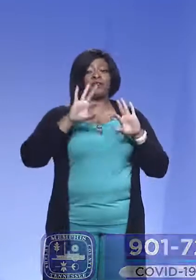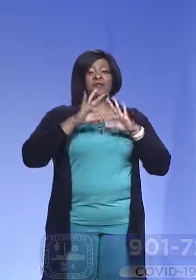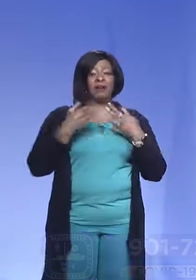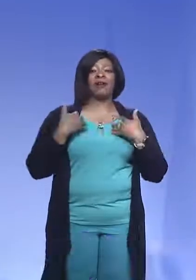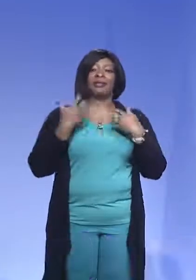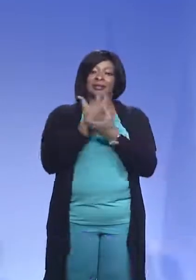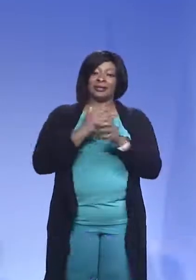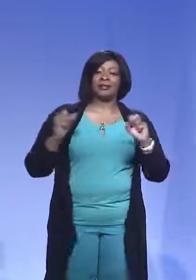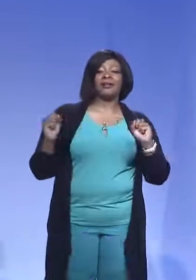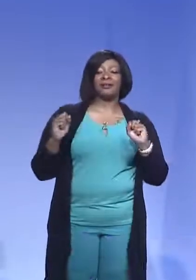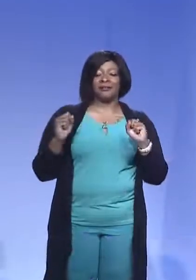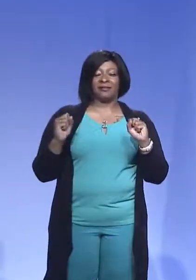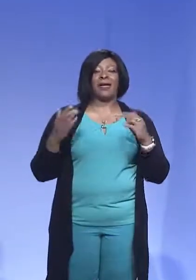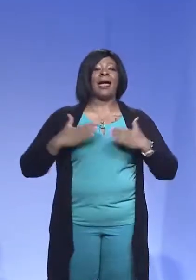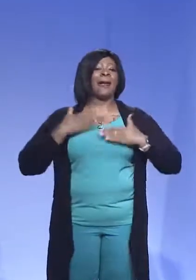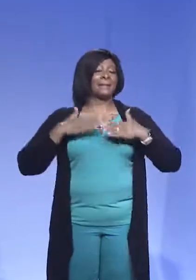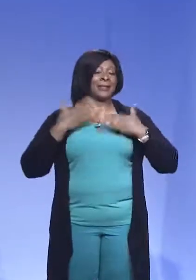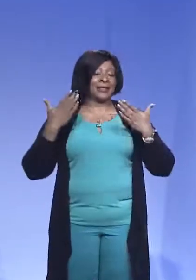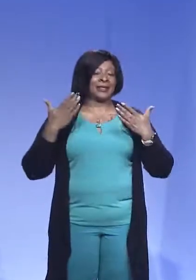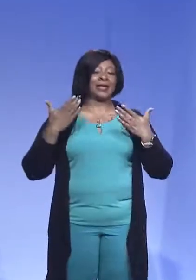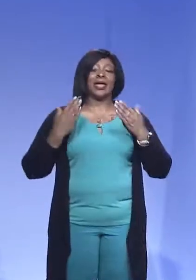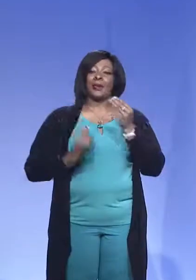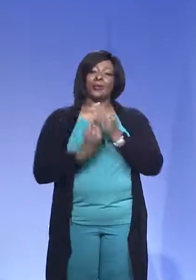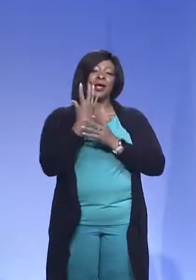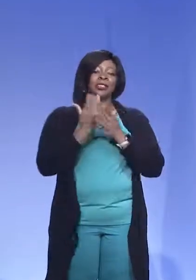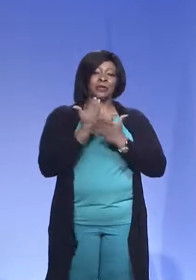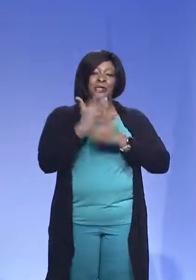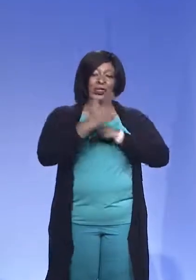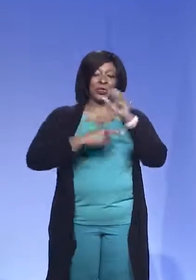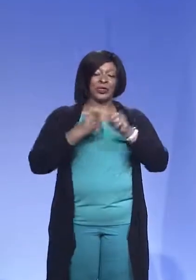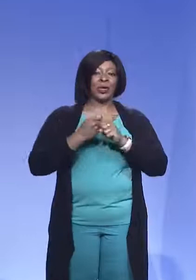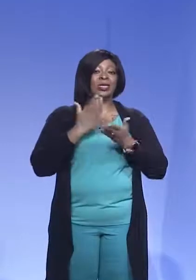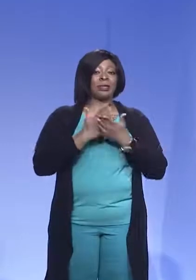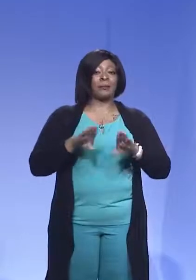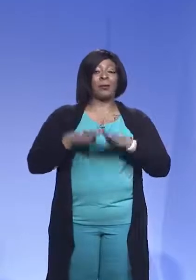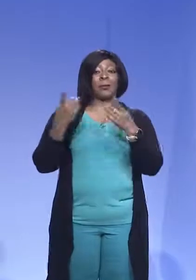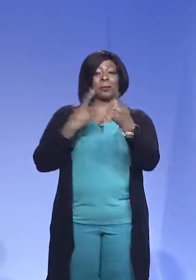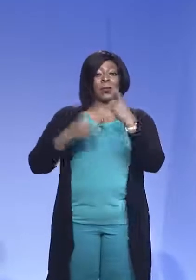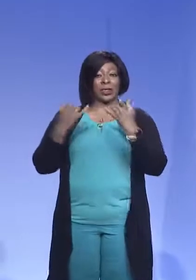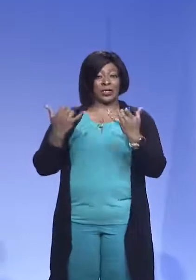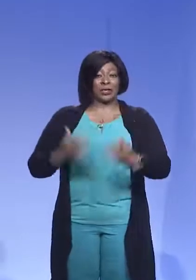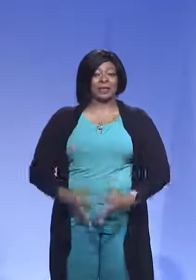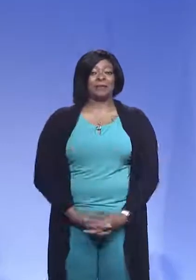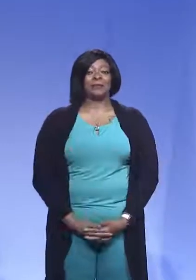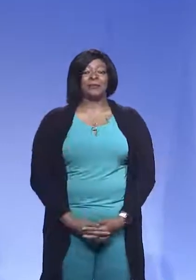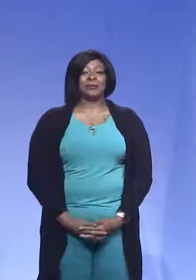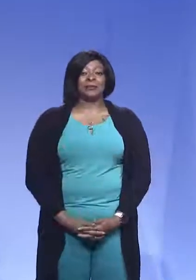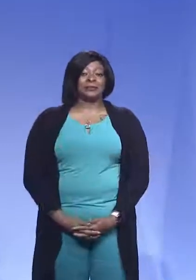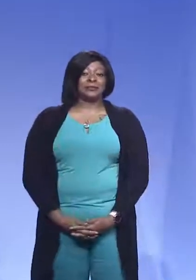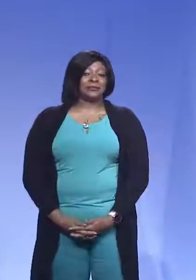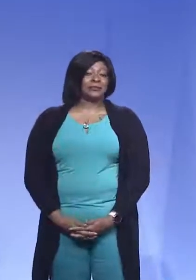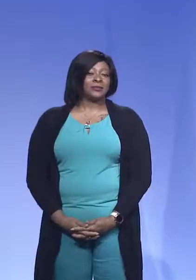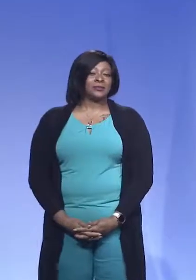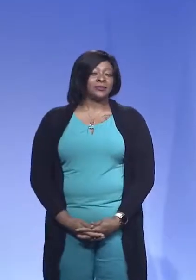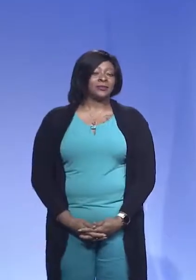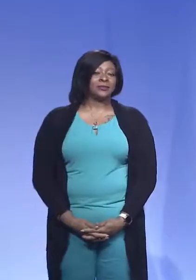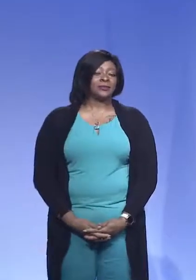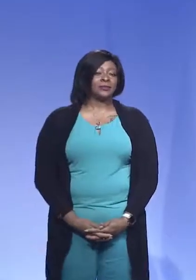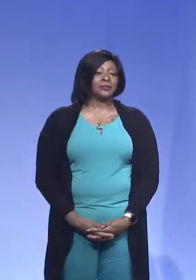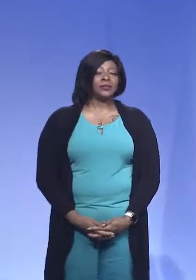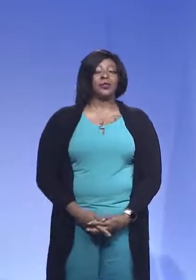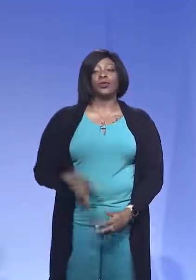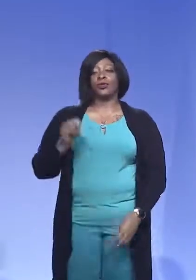safe, happy, and prosperous new year. We'll stop and take questions. Siobhan Riley, Fox